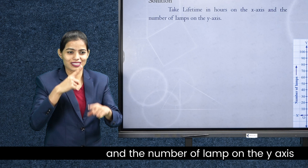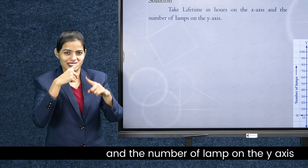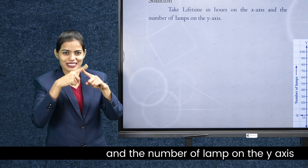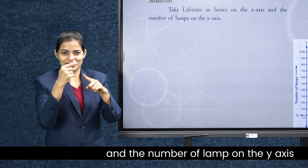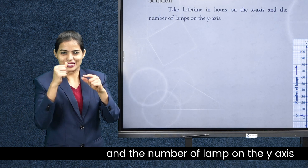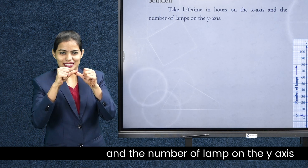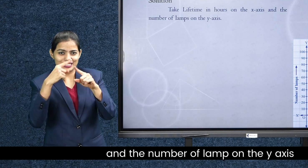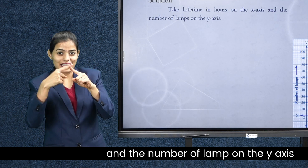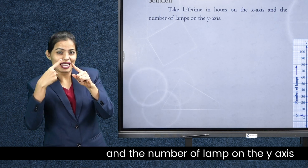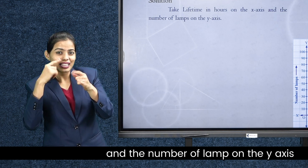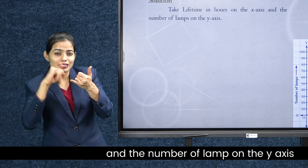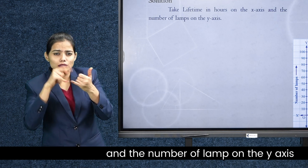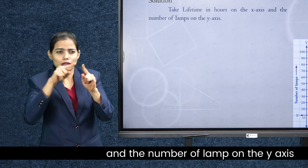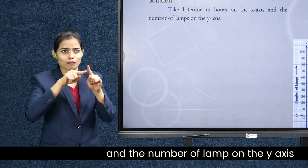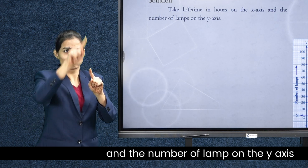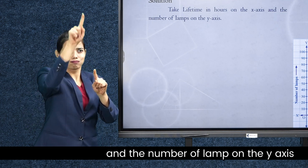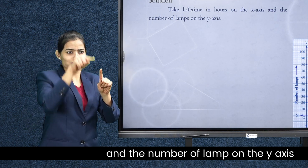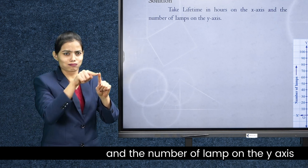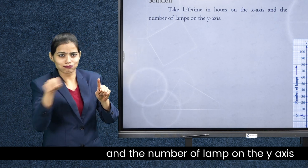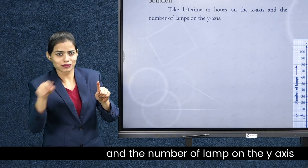and the number of lamp on the y-axis.